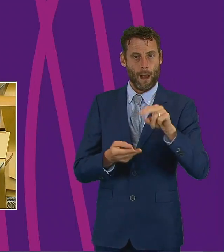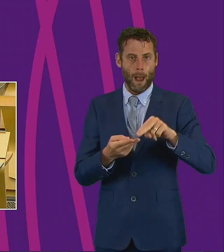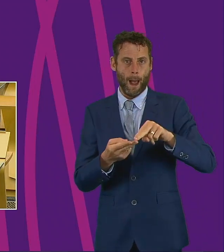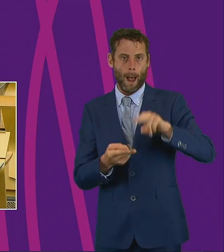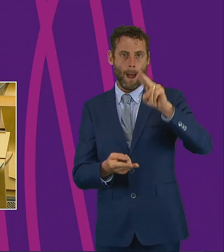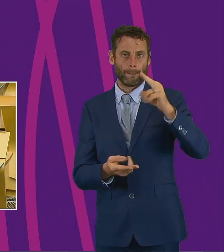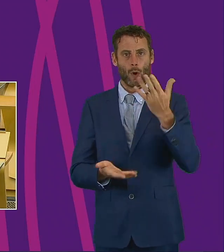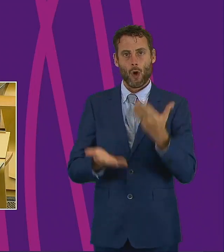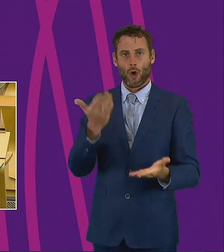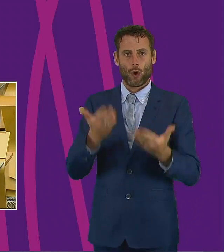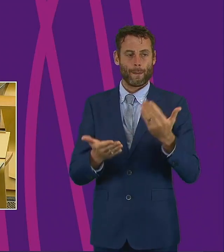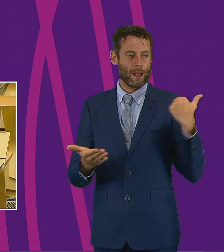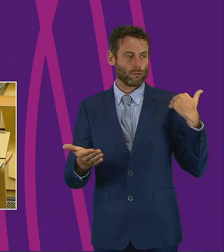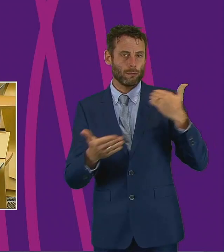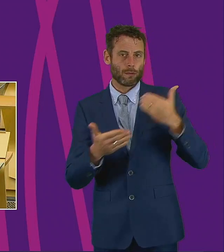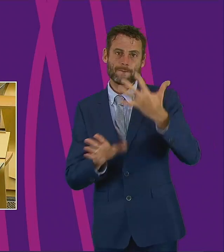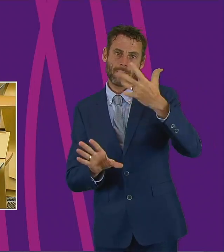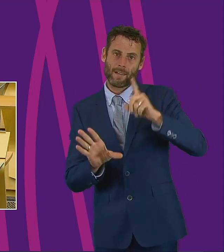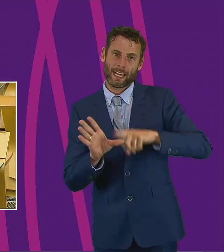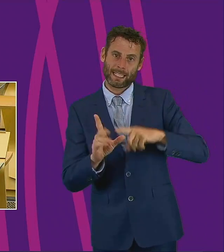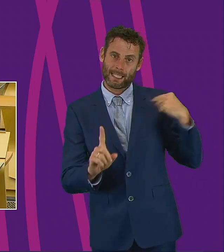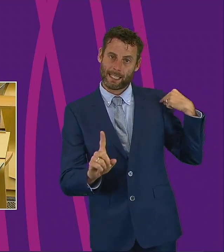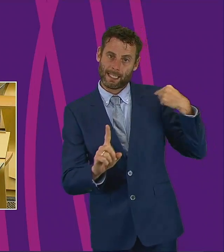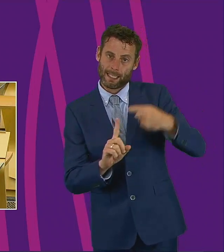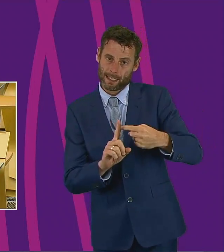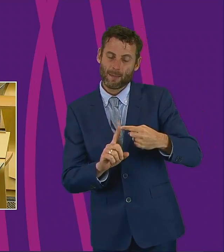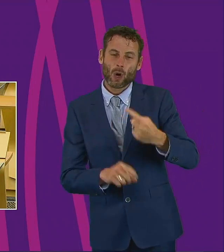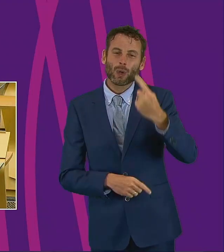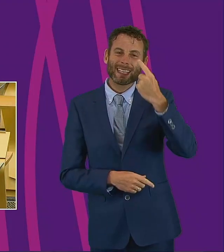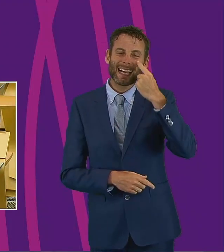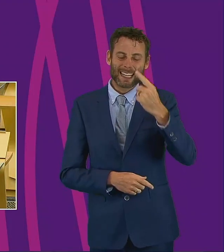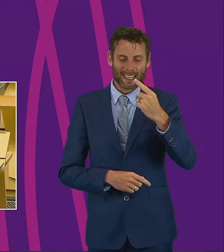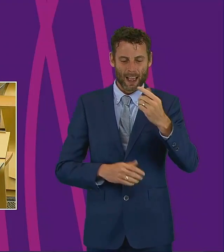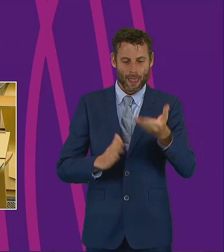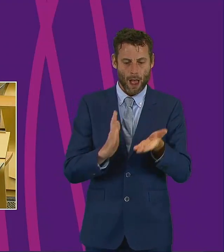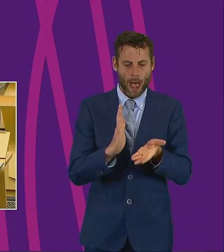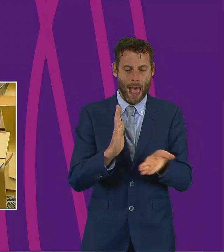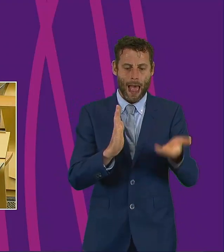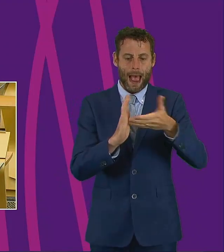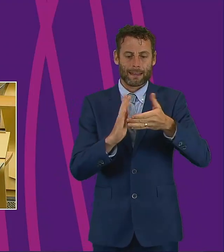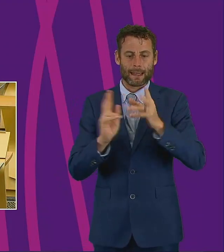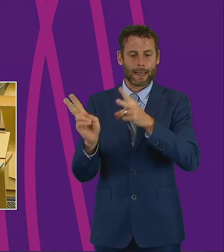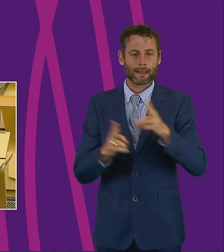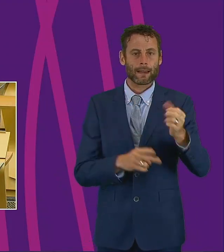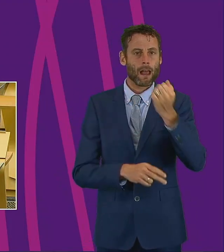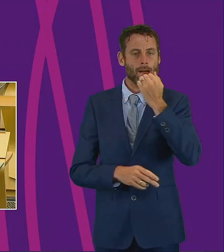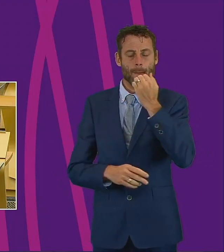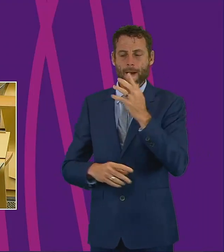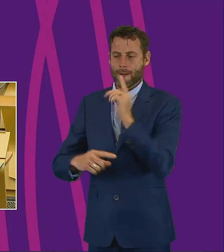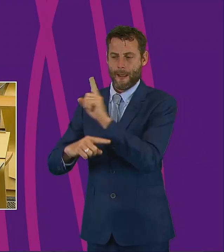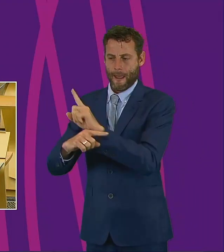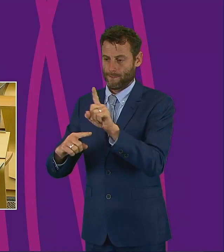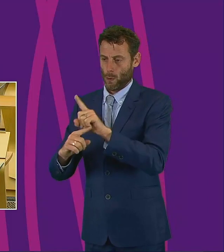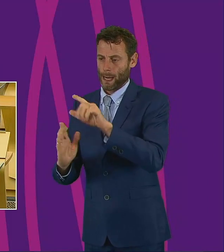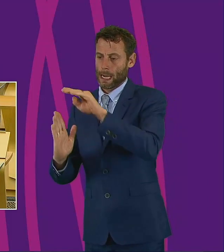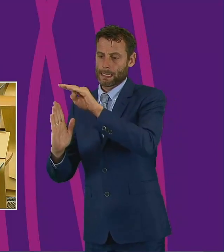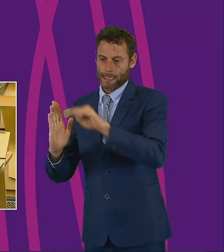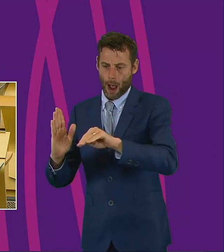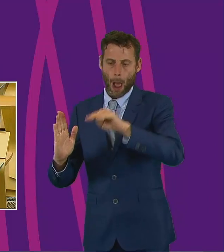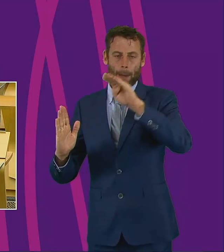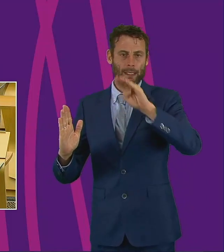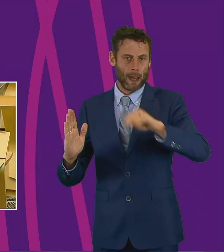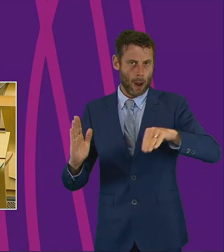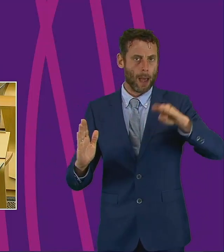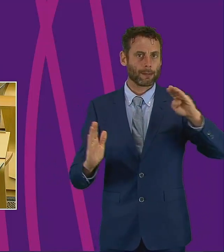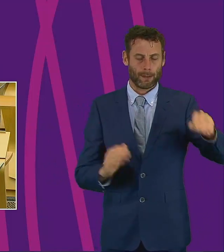weeks, that figure does fluctuate. Public Health Scotland have also today published a new report providing more detailed analysis of the